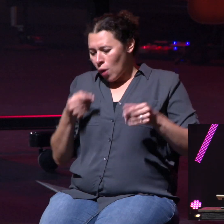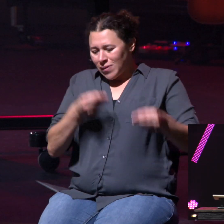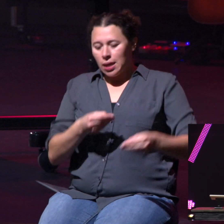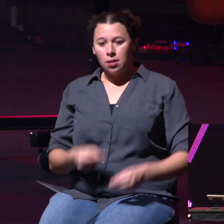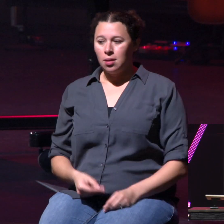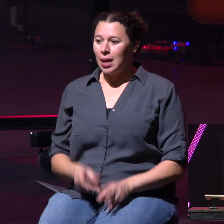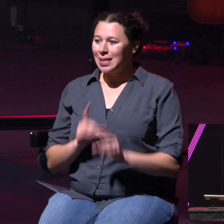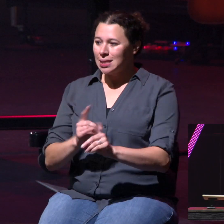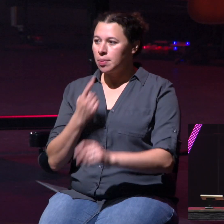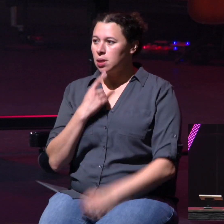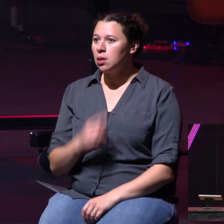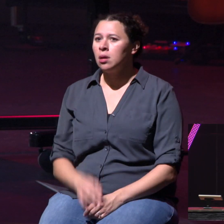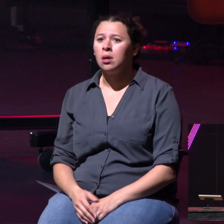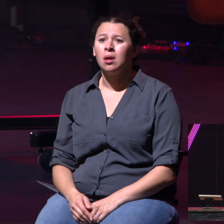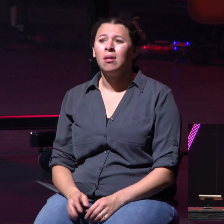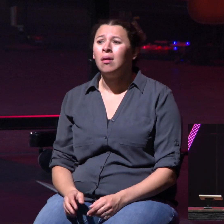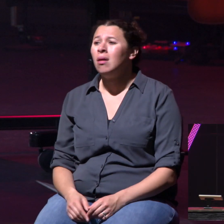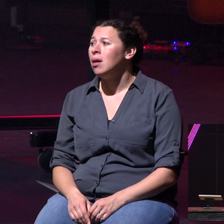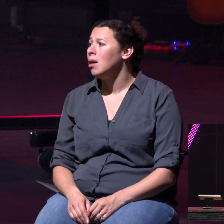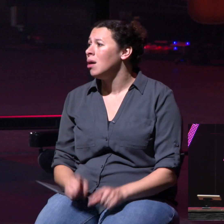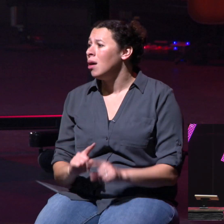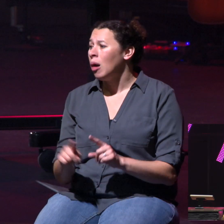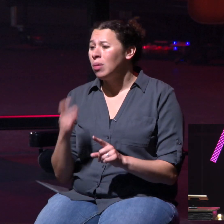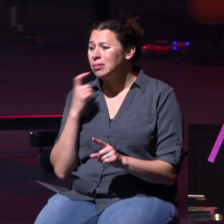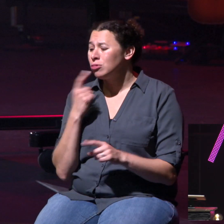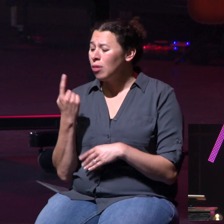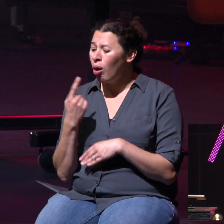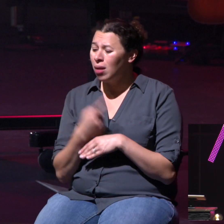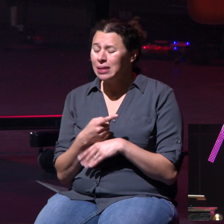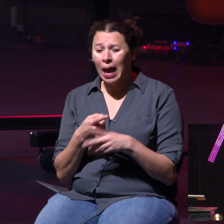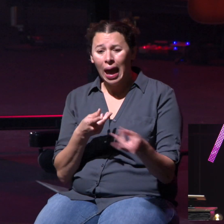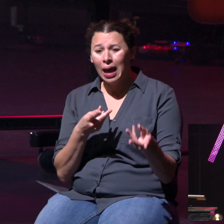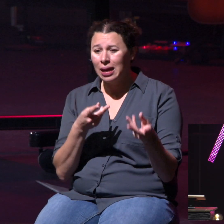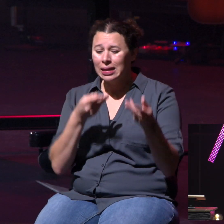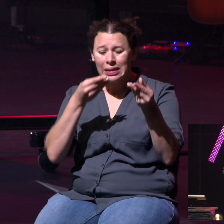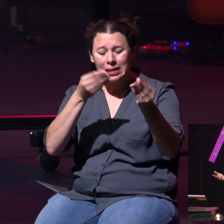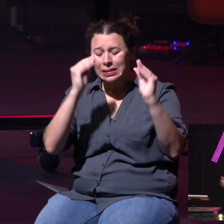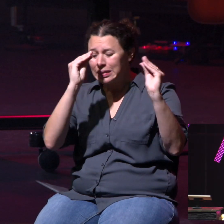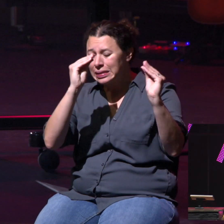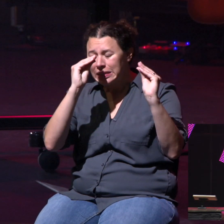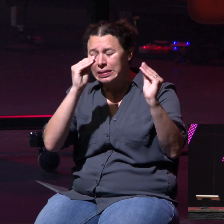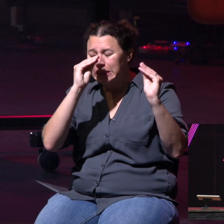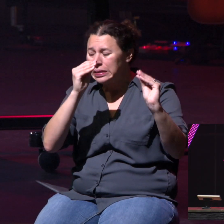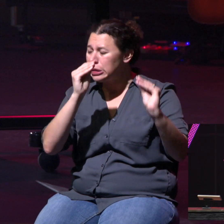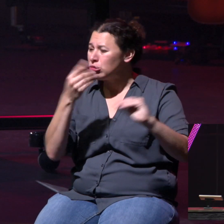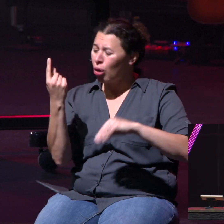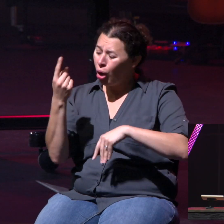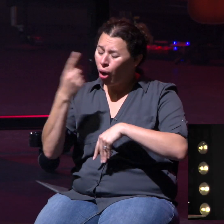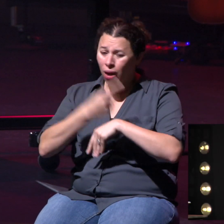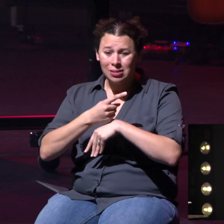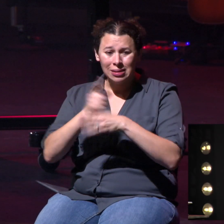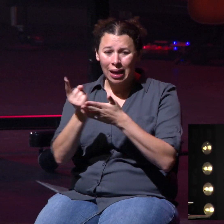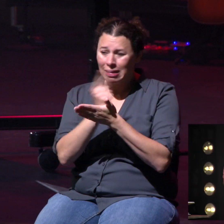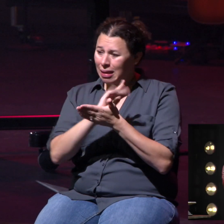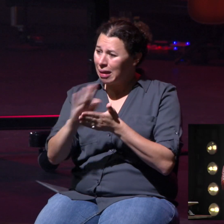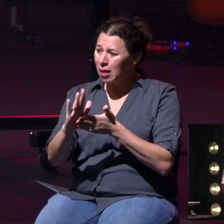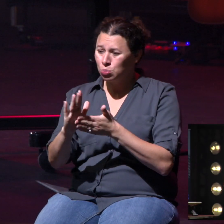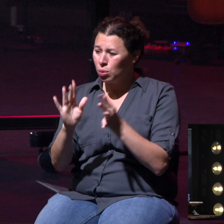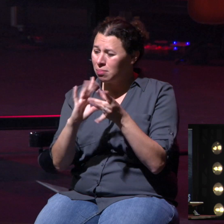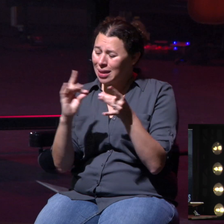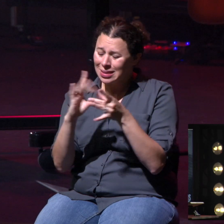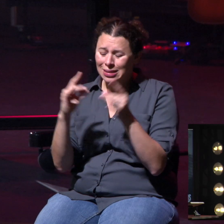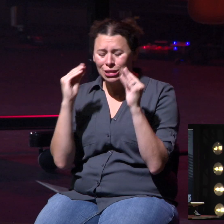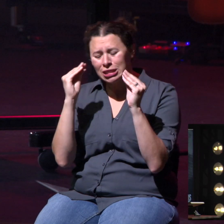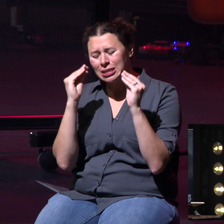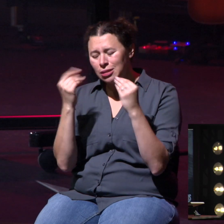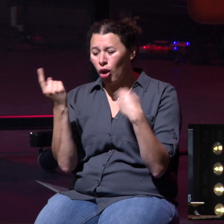spent all day feeding them. We gave them the teaching. We gave them the gospel message. You've been teaching all day. We